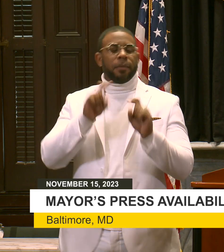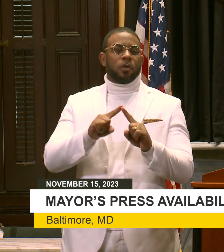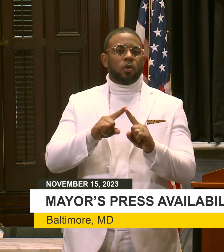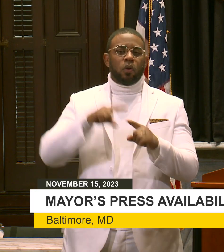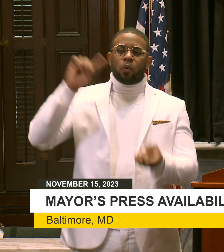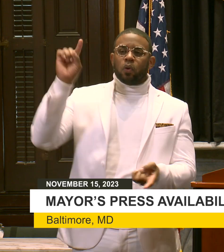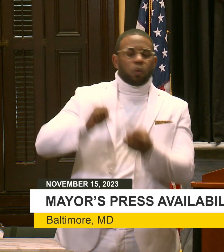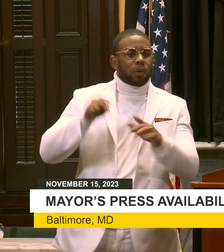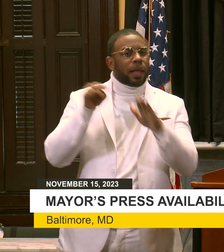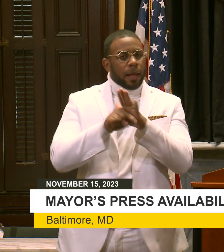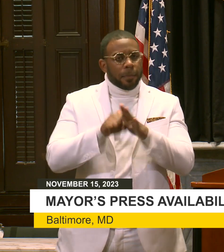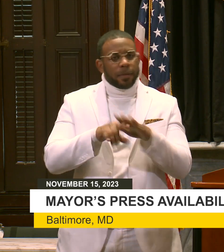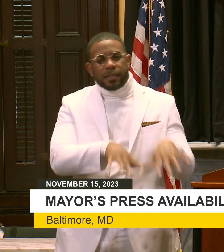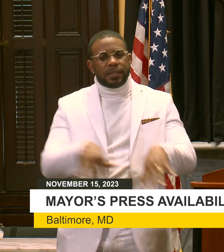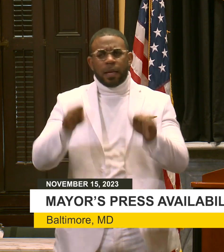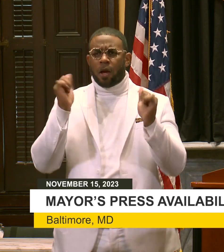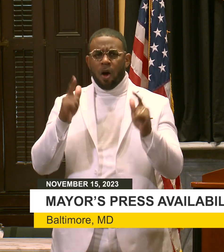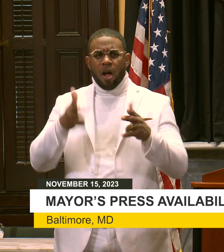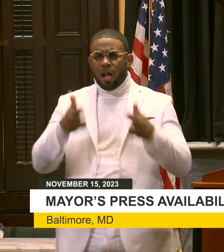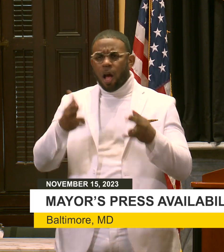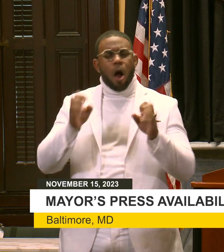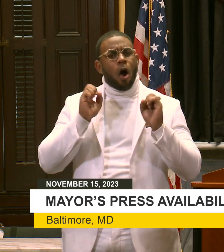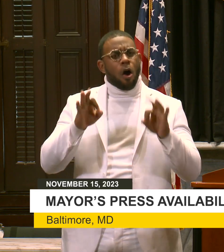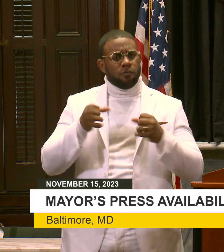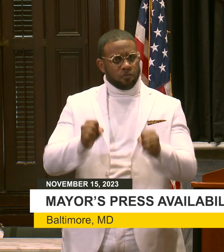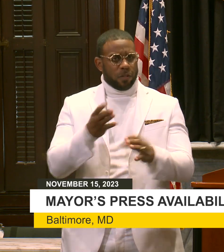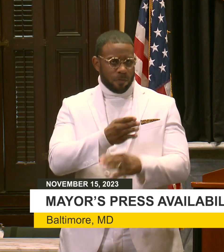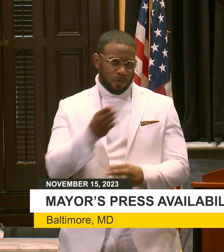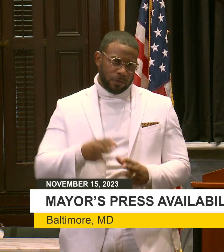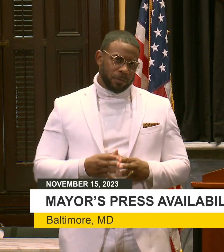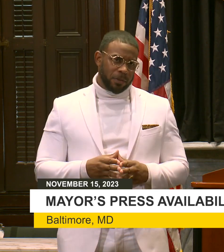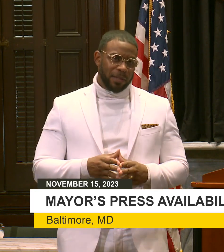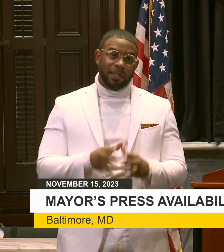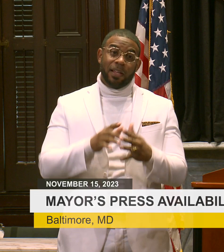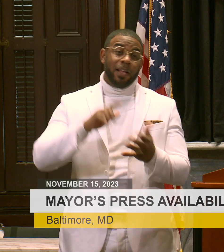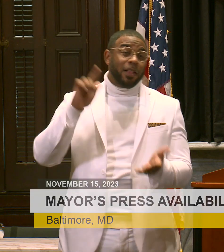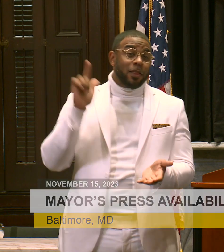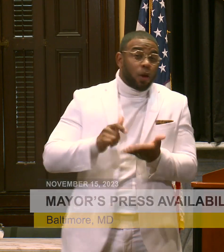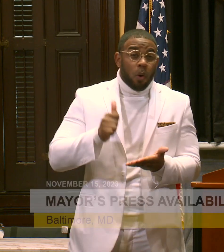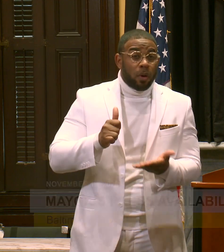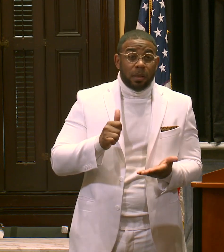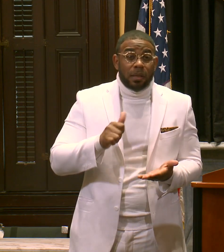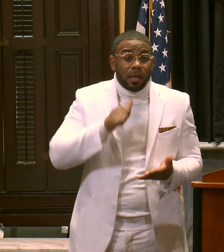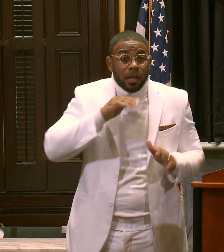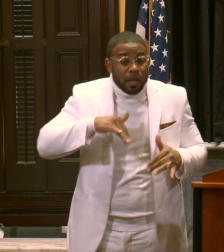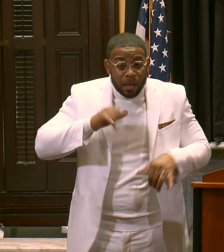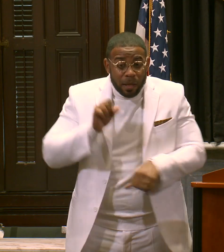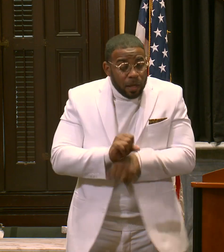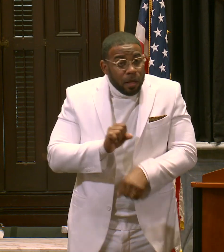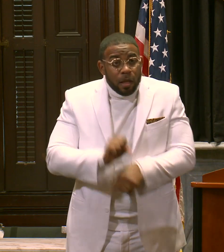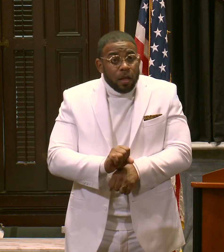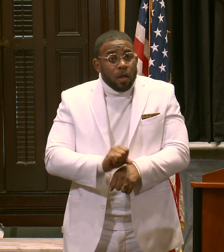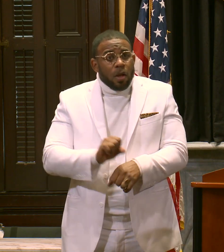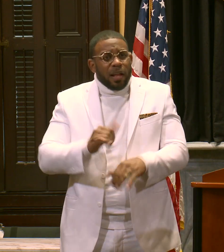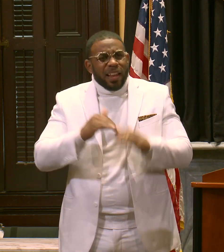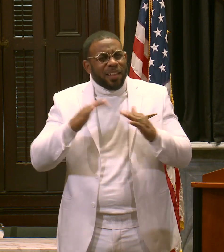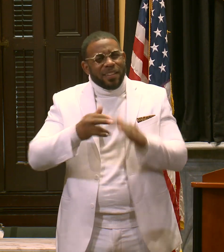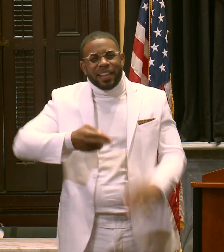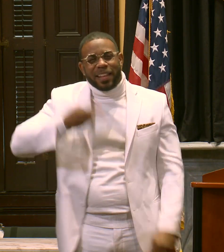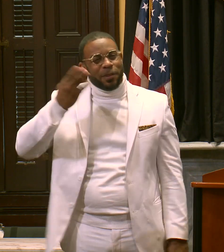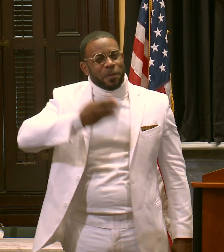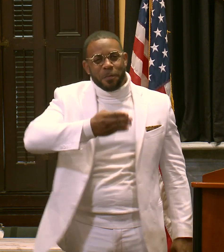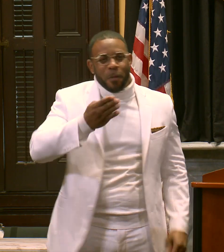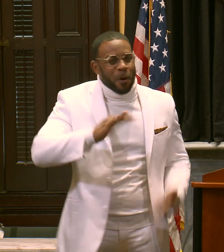to reduce homicide, taking all these guns off the streets of Baltimore. The lowest unemployment level in the history